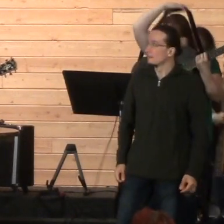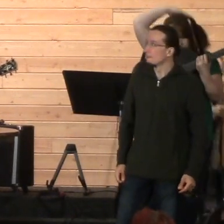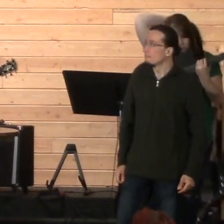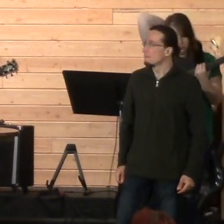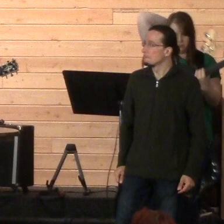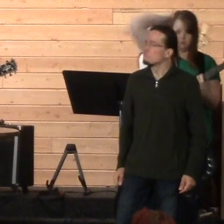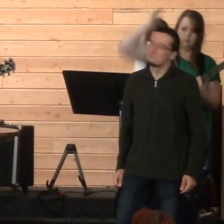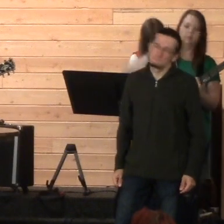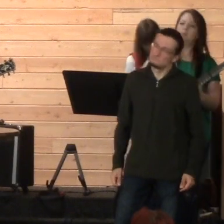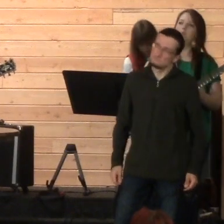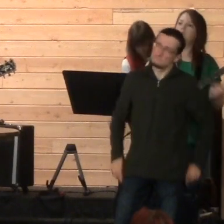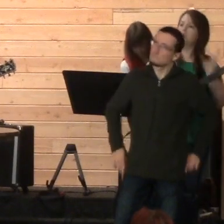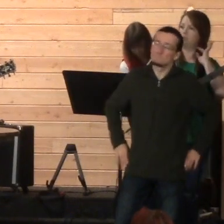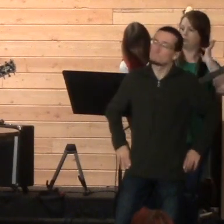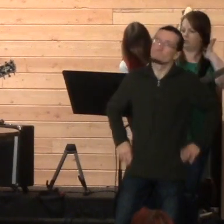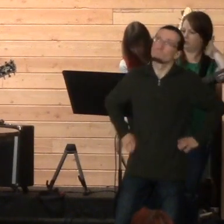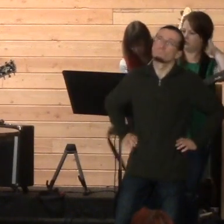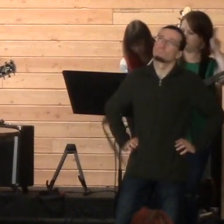no,